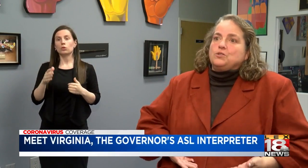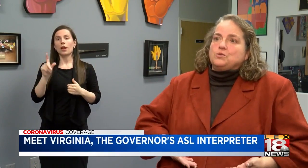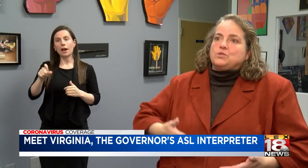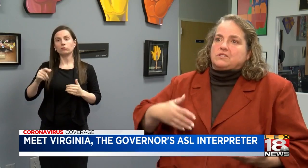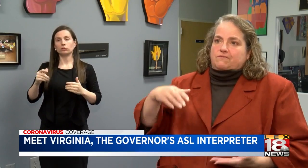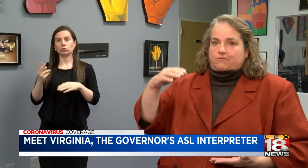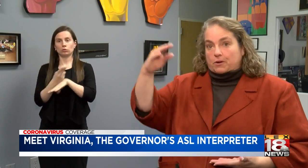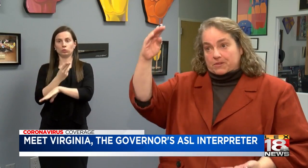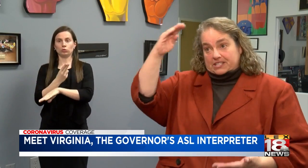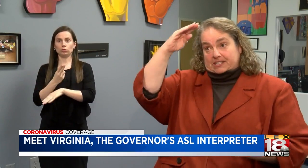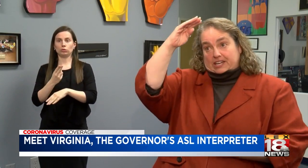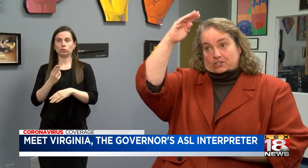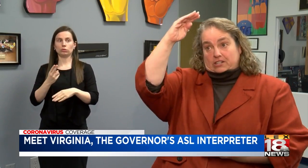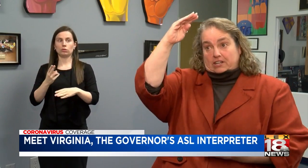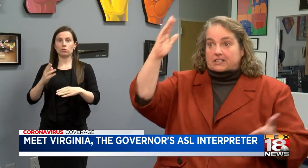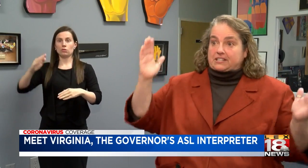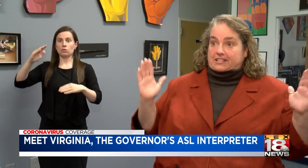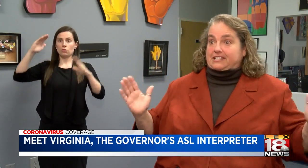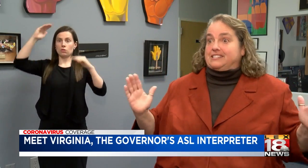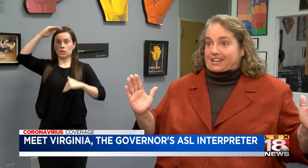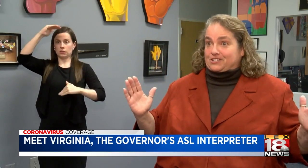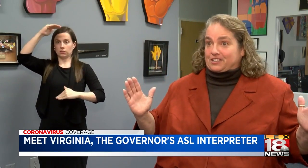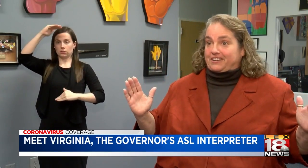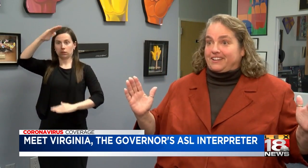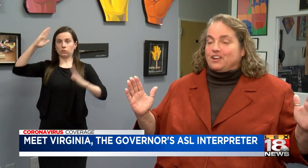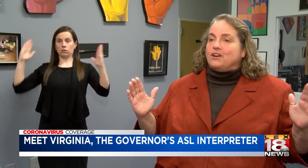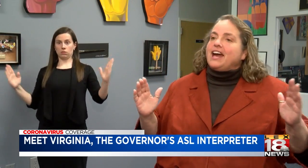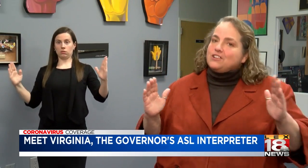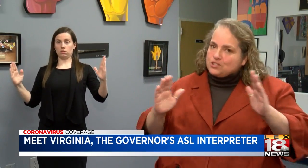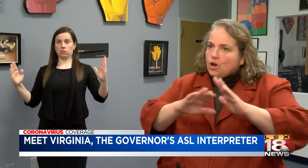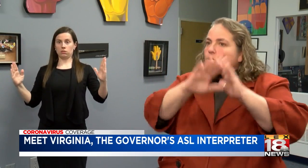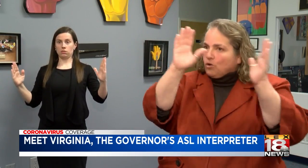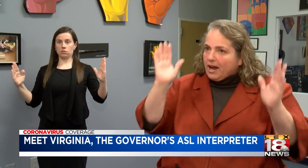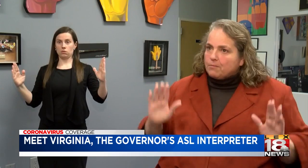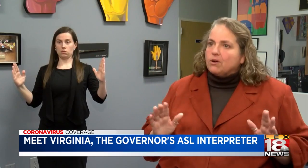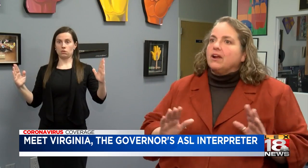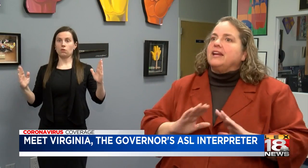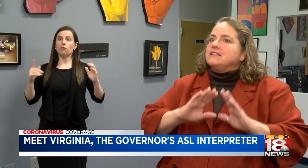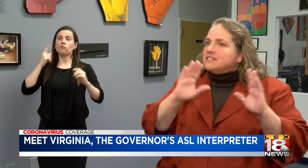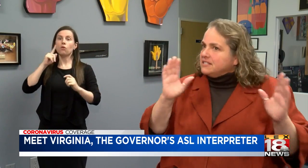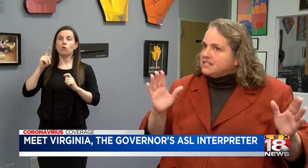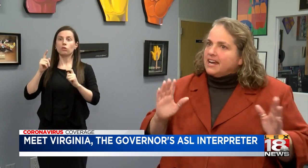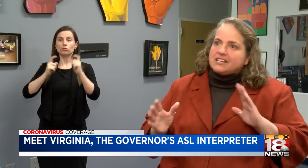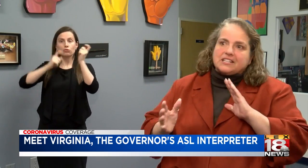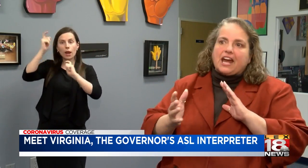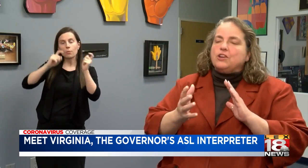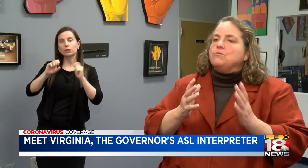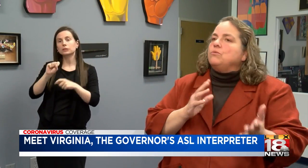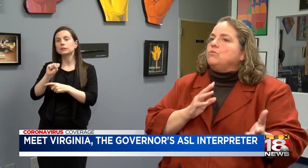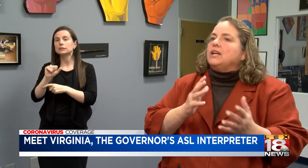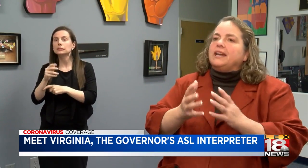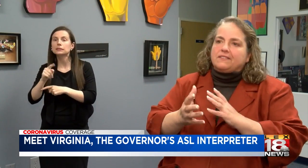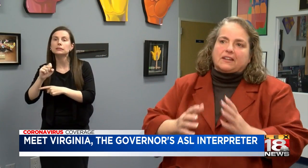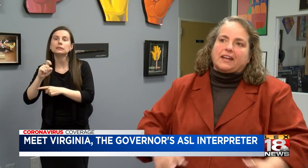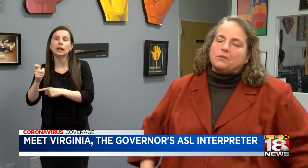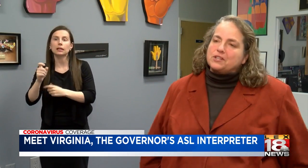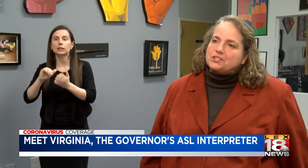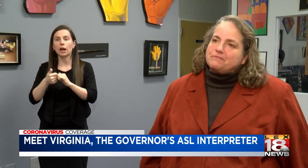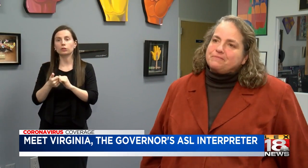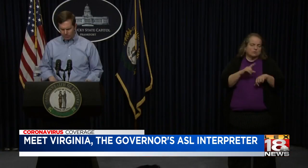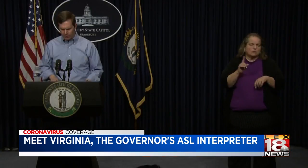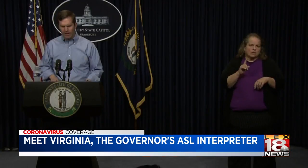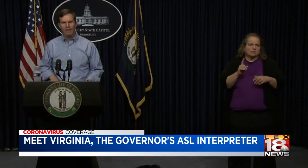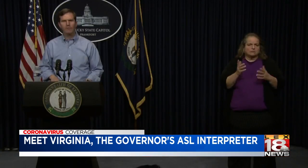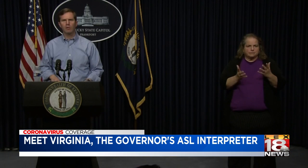to use from this section to this section as your whole grammar and syntax and how you relate the